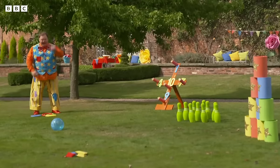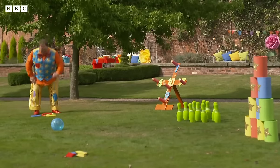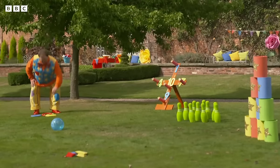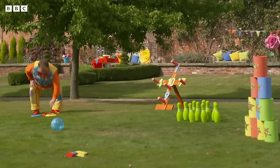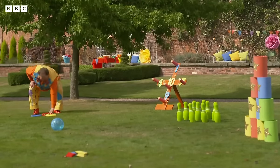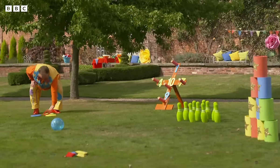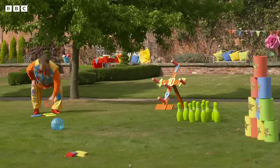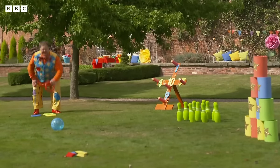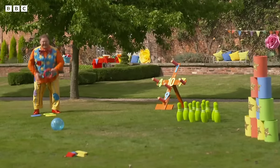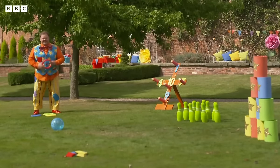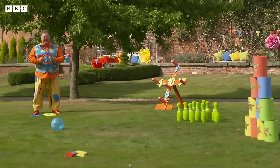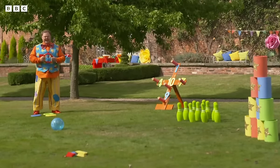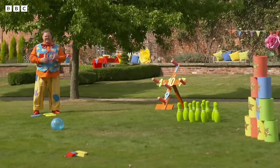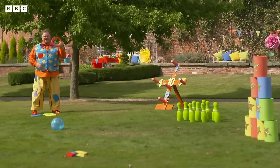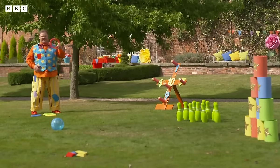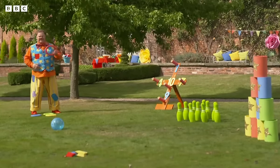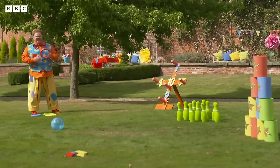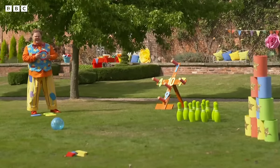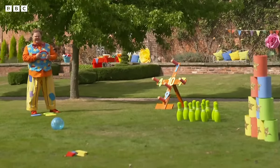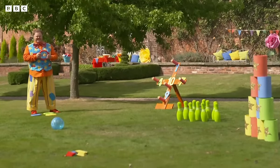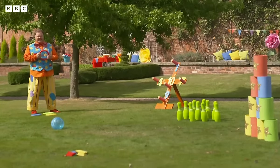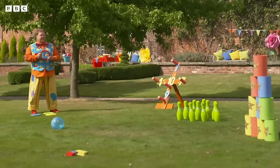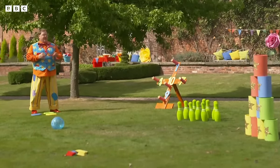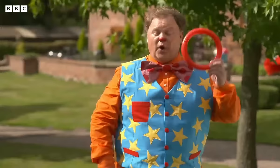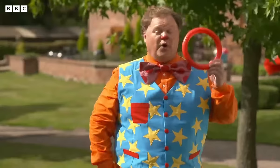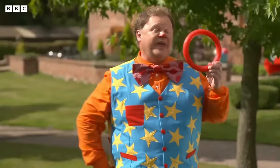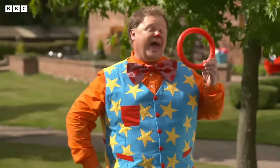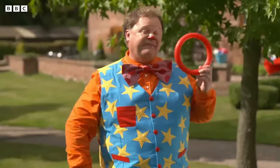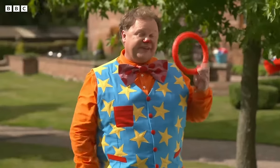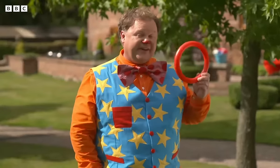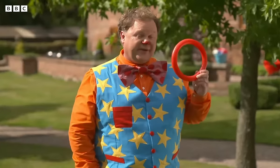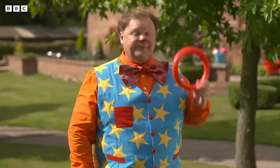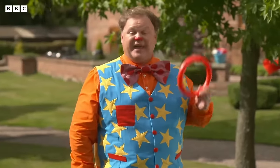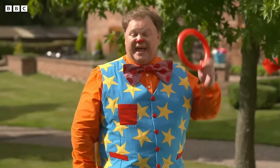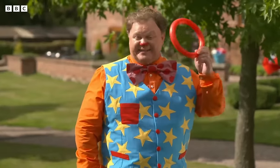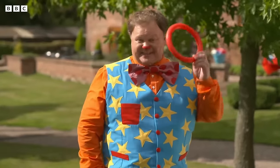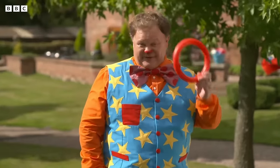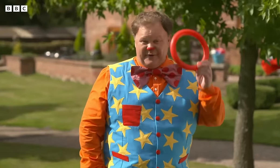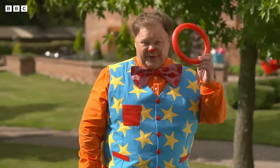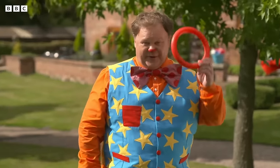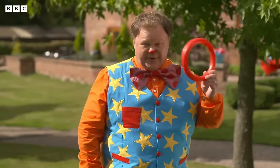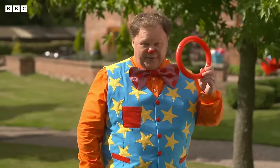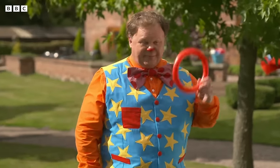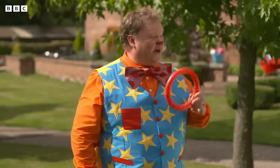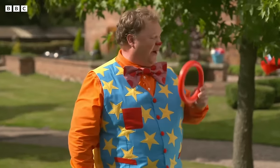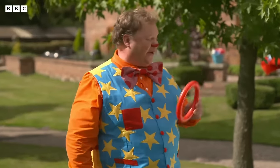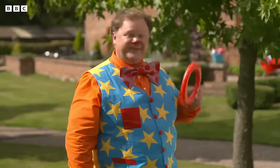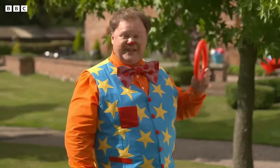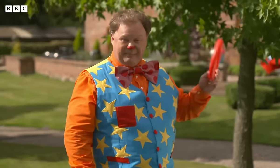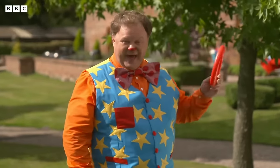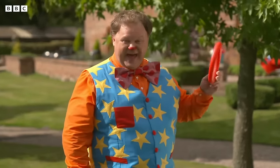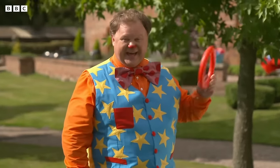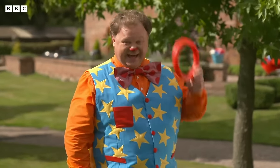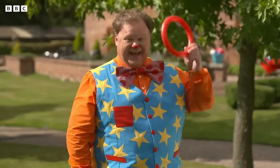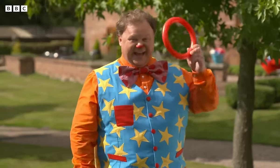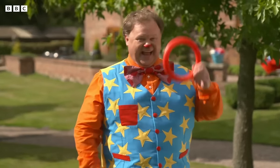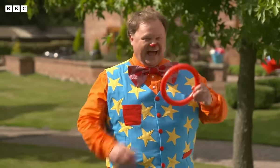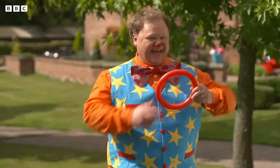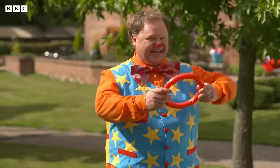Now, this game is very easy. All you have to do is throw your hoop onto the peg, like